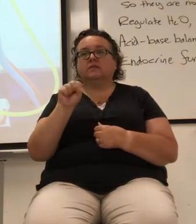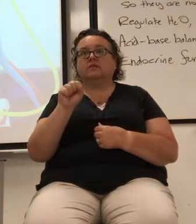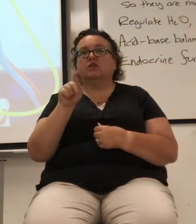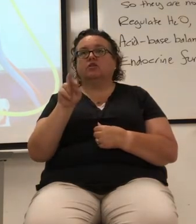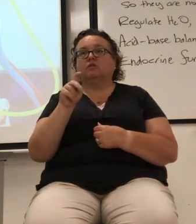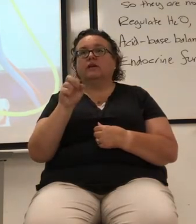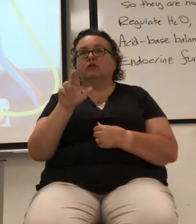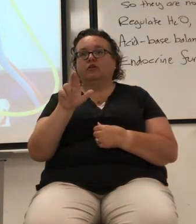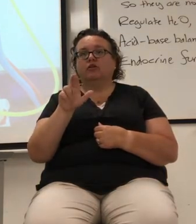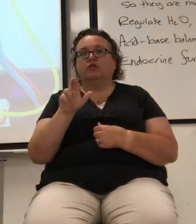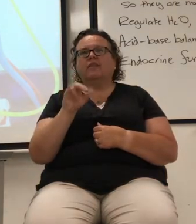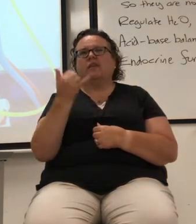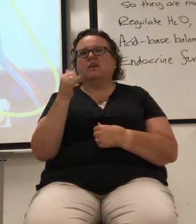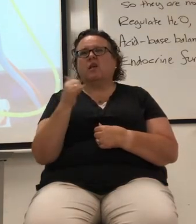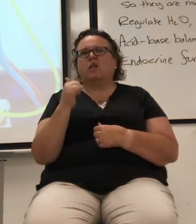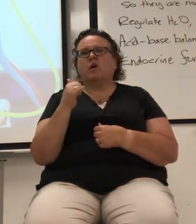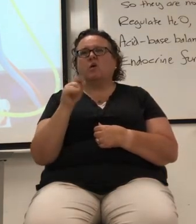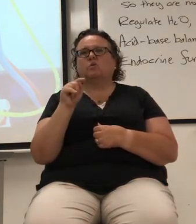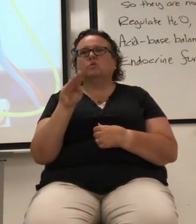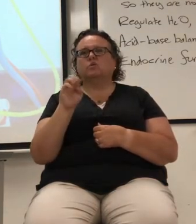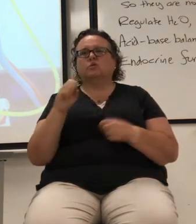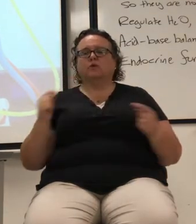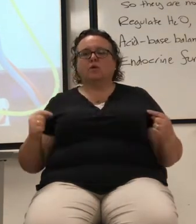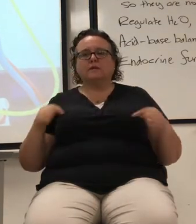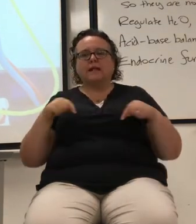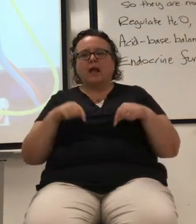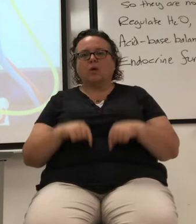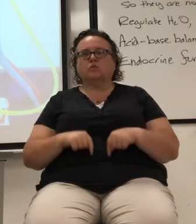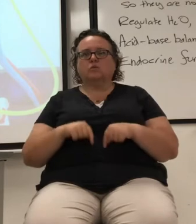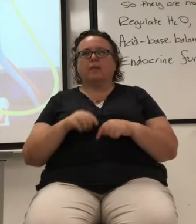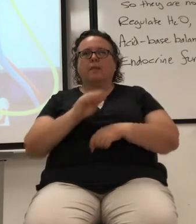and there. The yellow tube goes down to the muscular bladder. You can't see